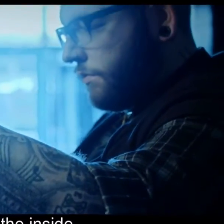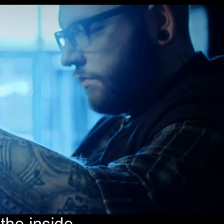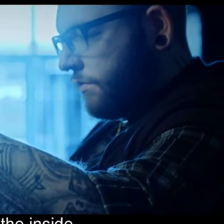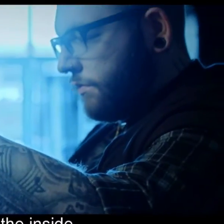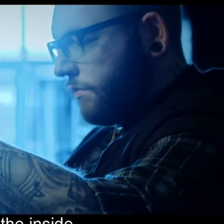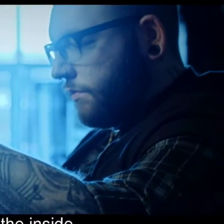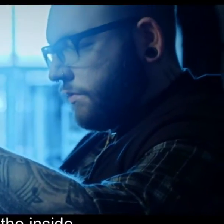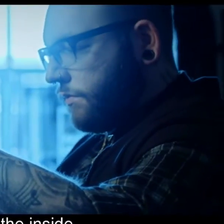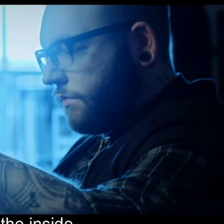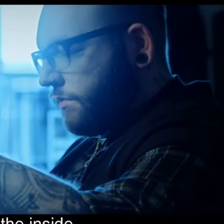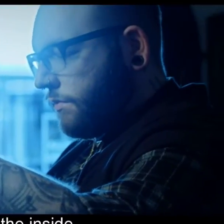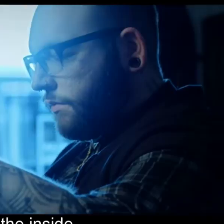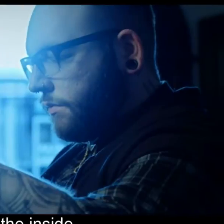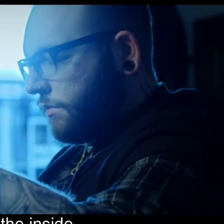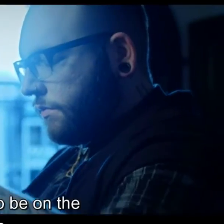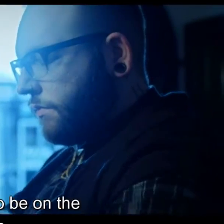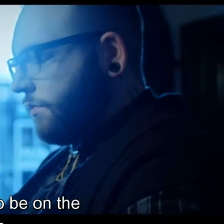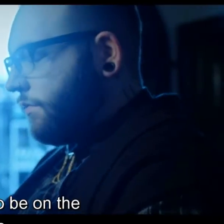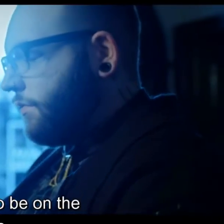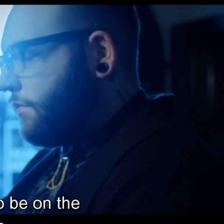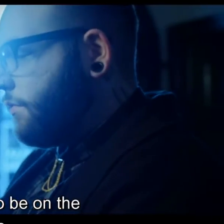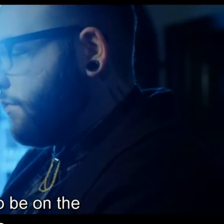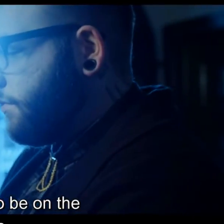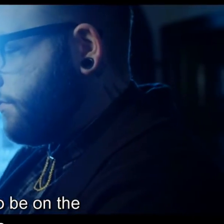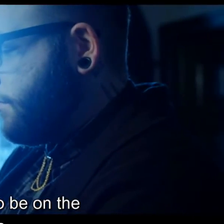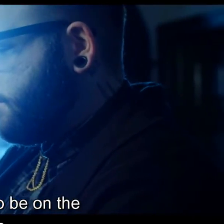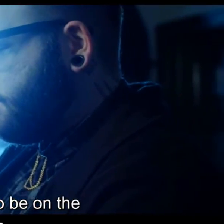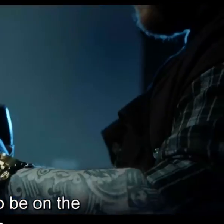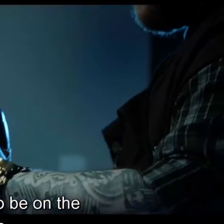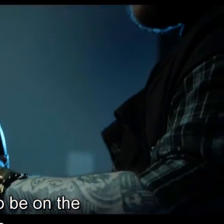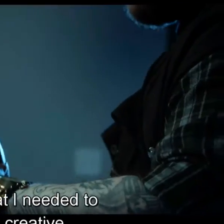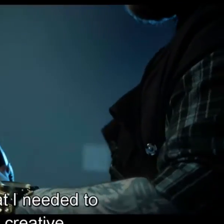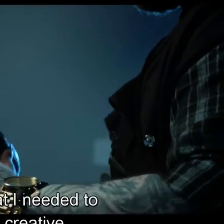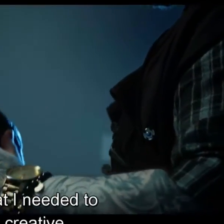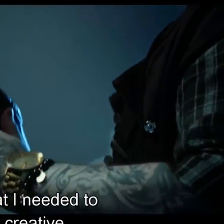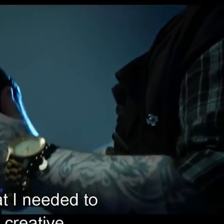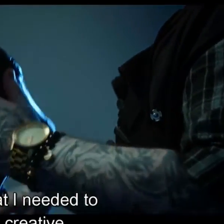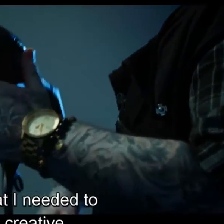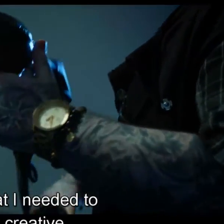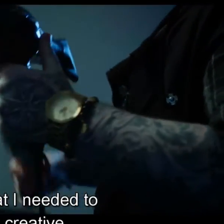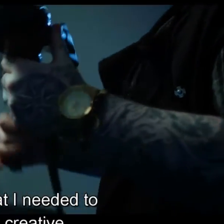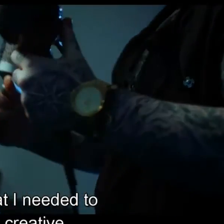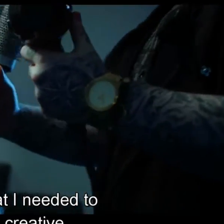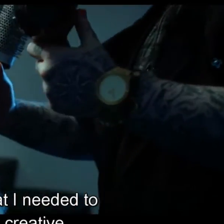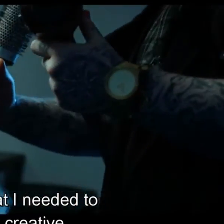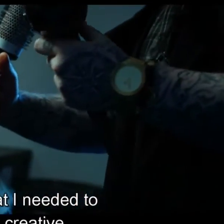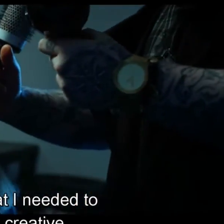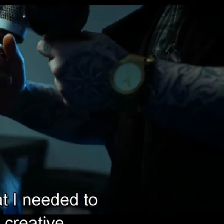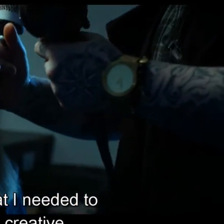outside. All I knew was that I needed to do something creative.